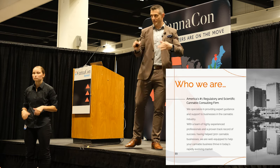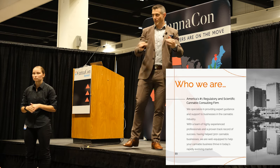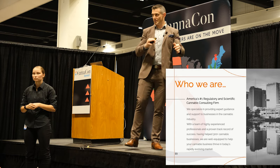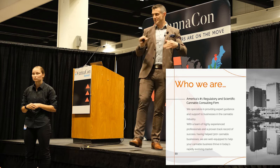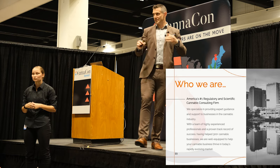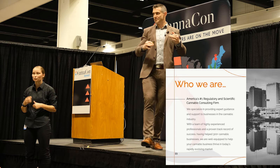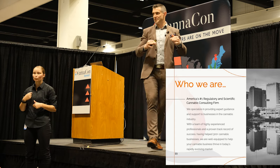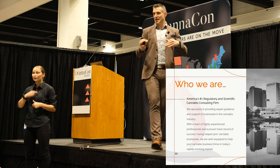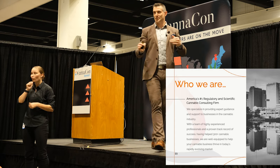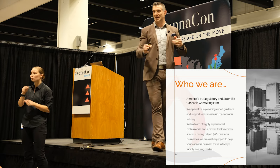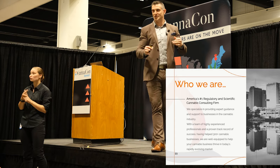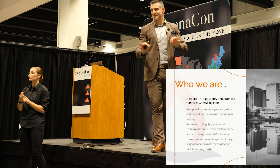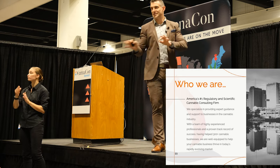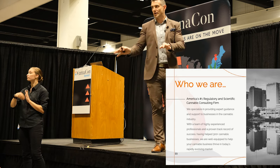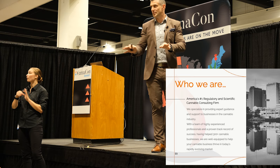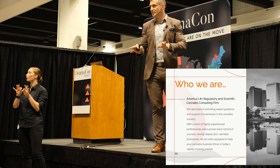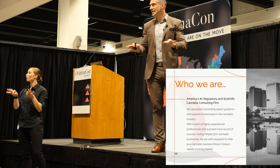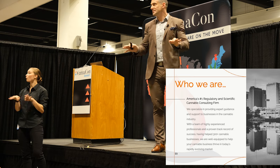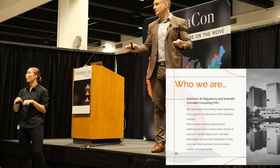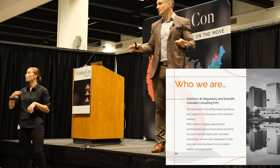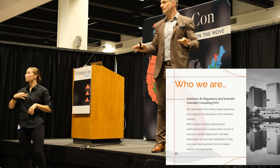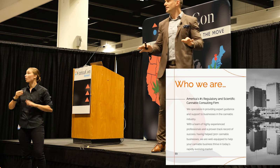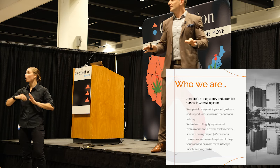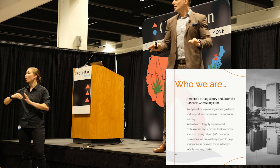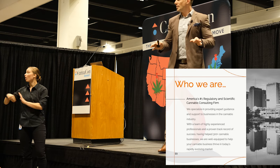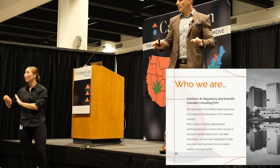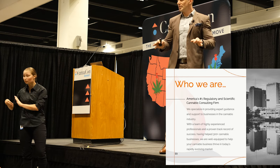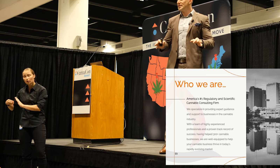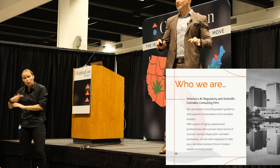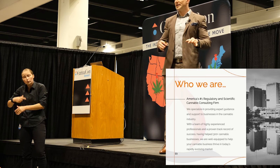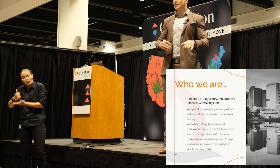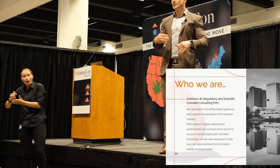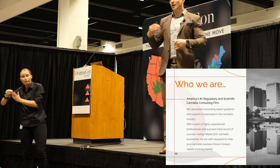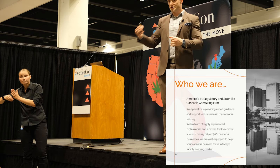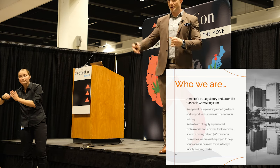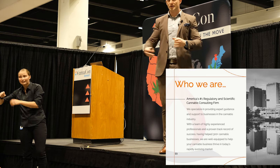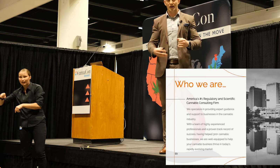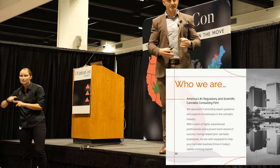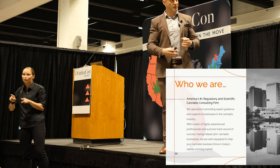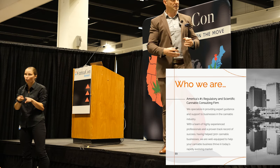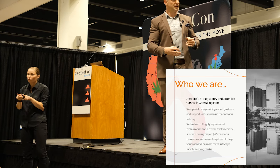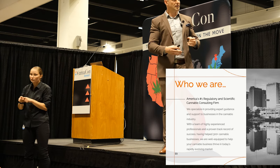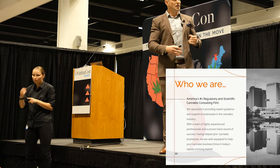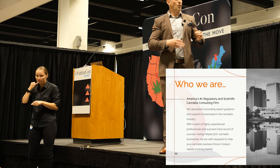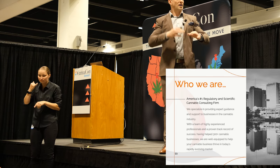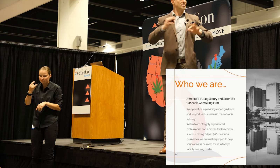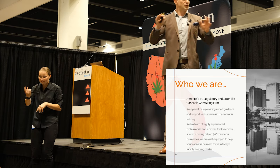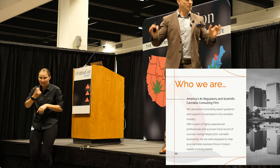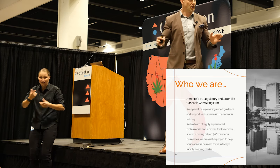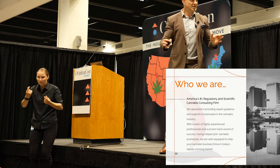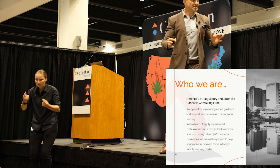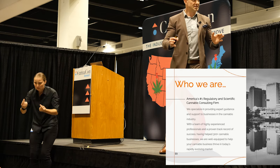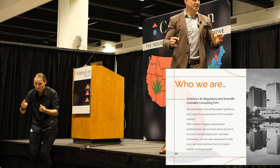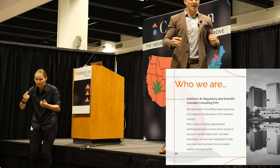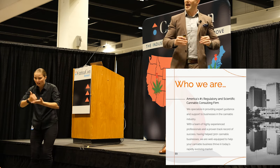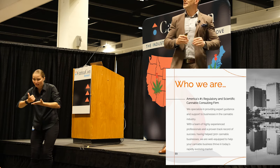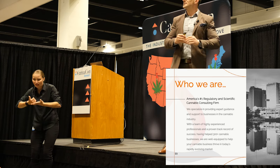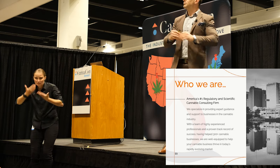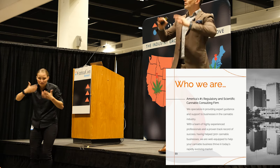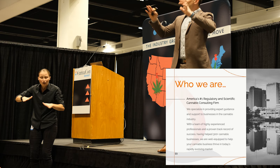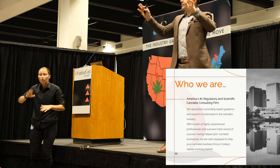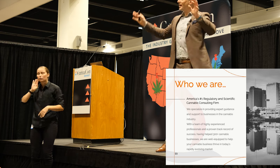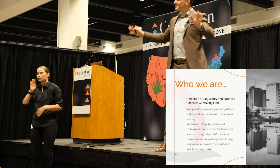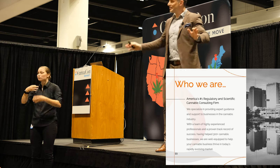people that fill out forms or submit applications. That's great, we do that too. But we're really there to get on calls with our clients weekly, walk them through the process,